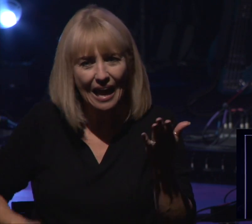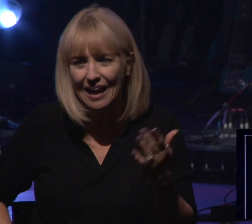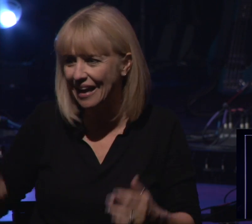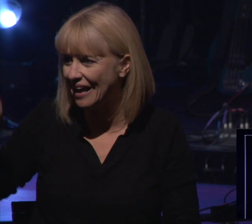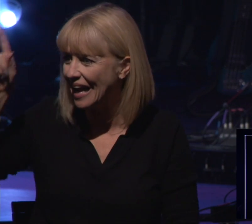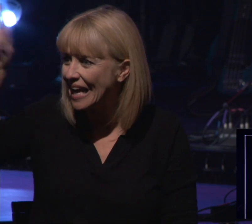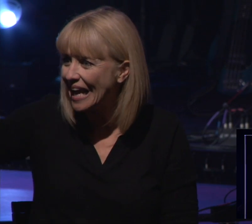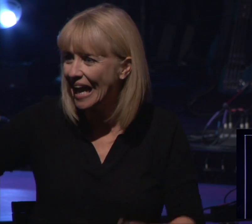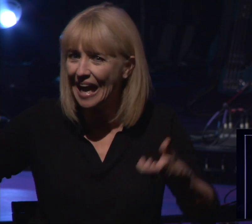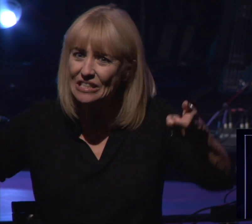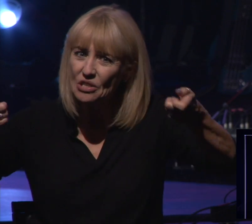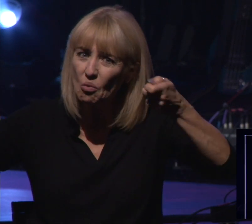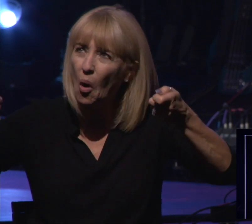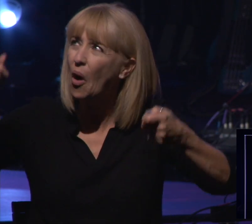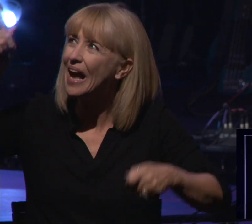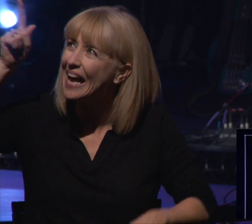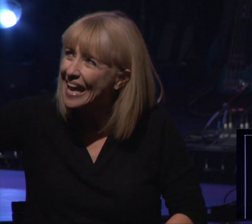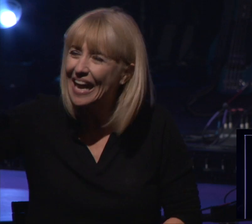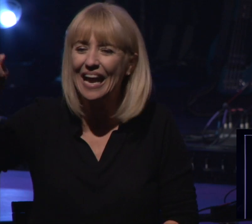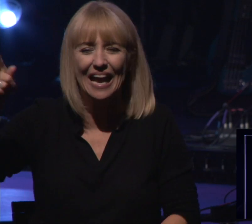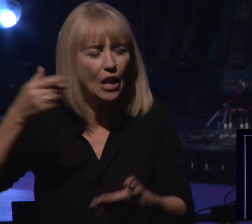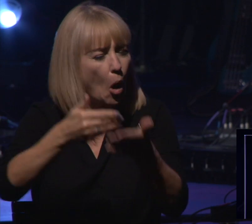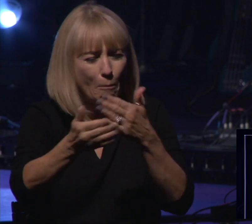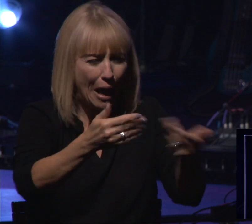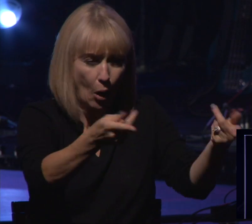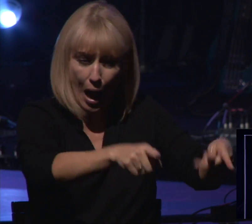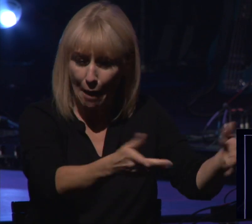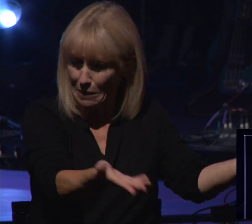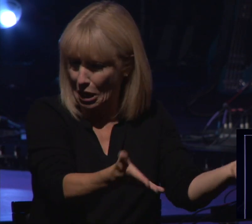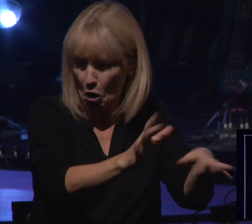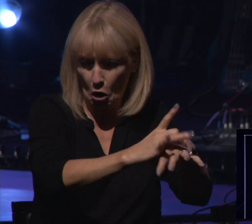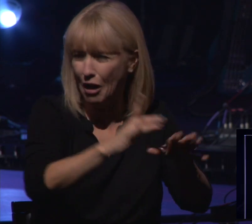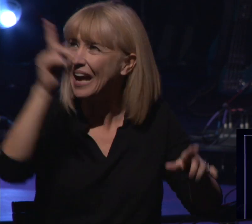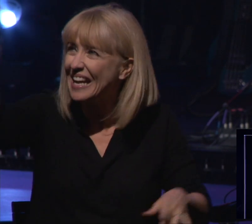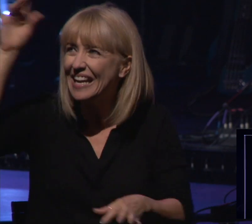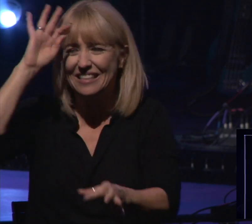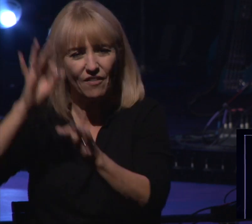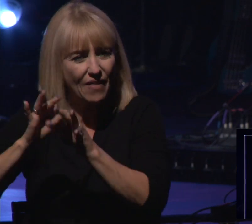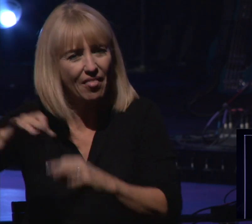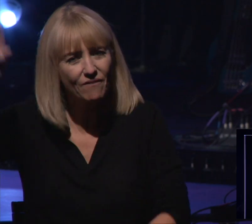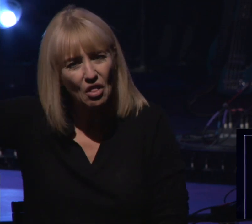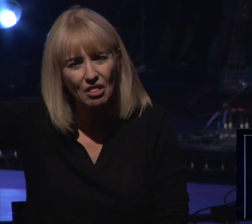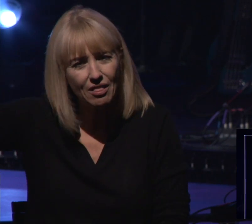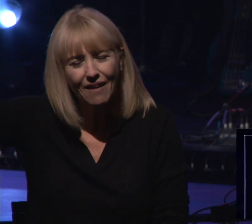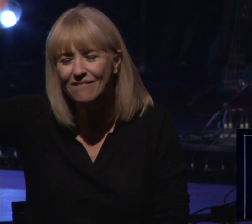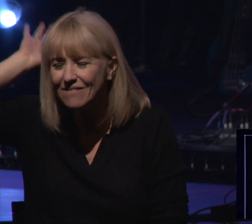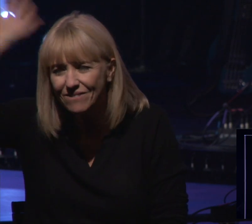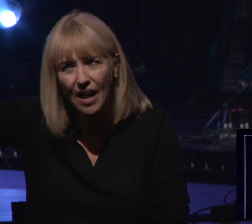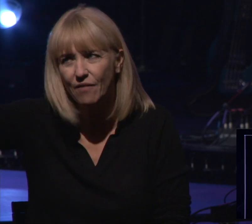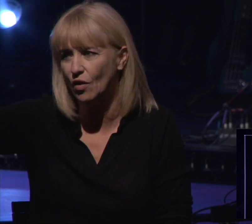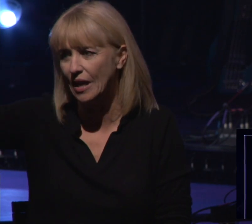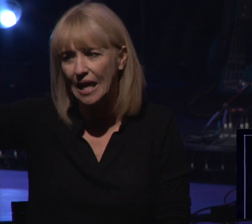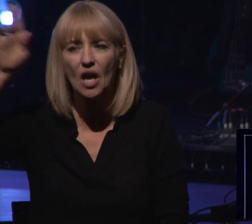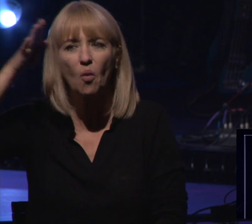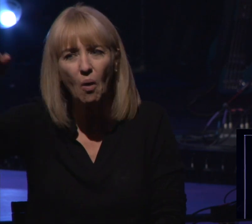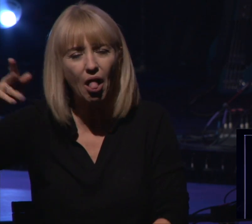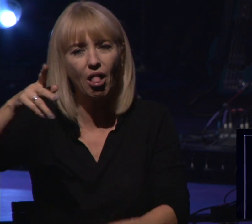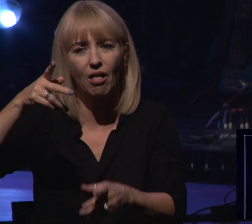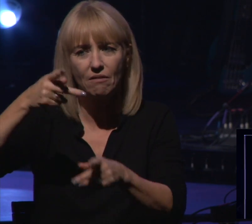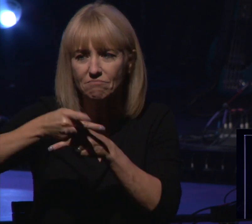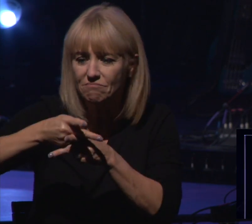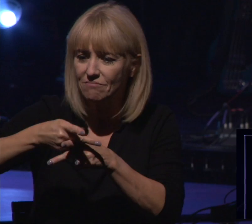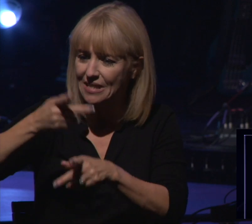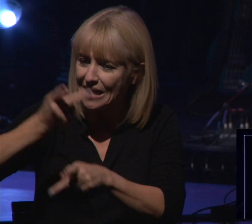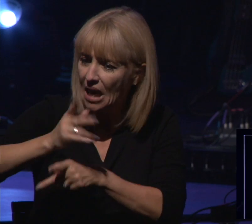throne, and he's over it all. It doesn't matter what happens. He is faithful. All those promises he gives to us in the Bible, he